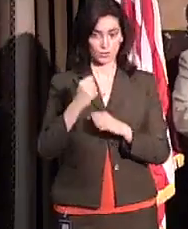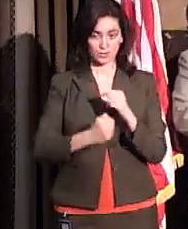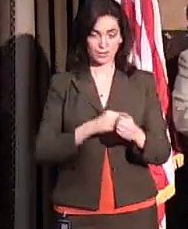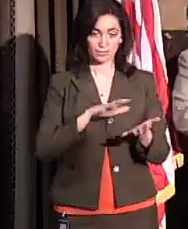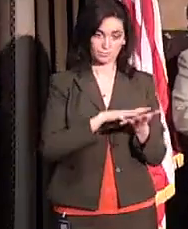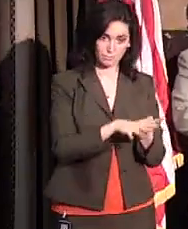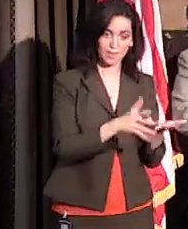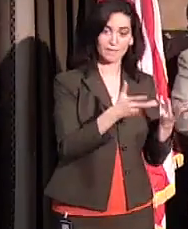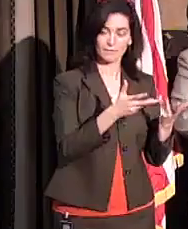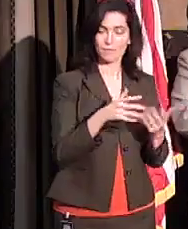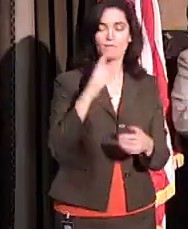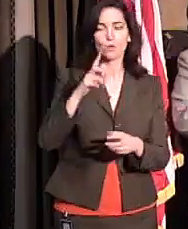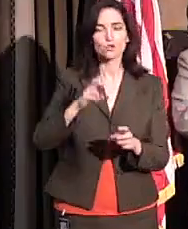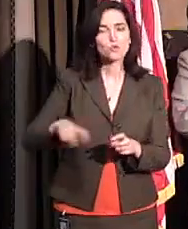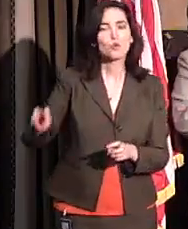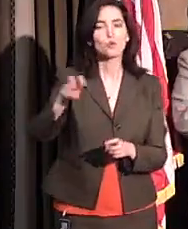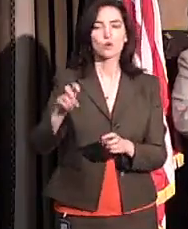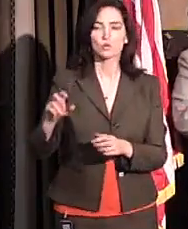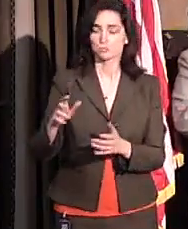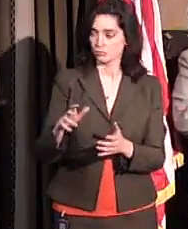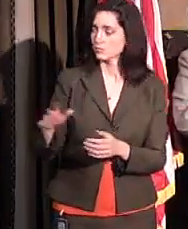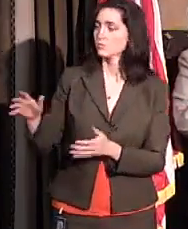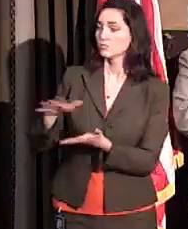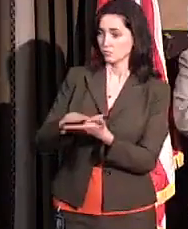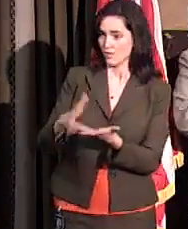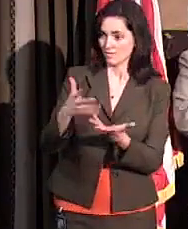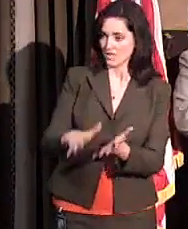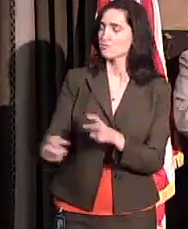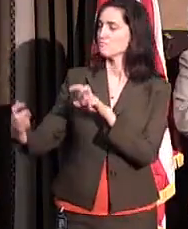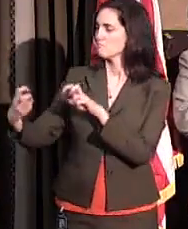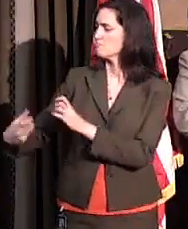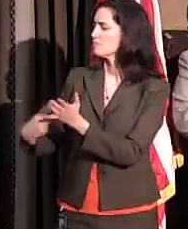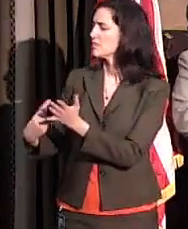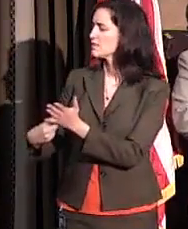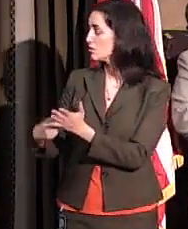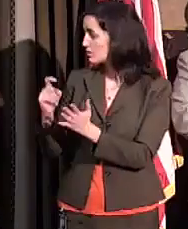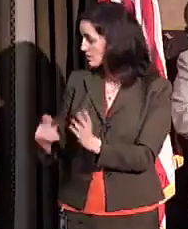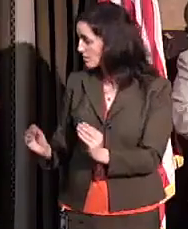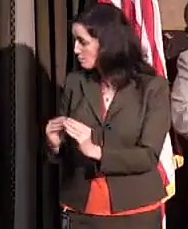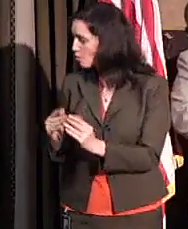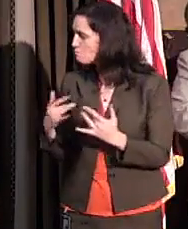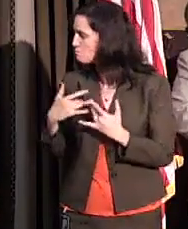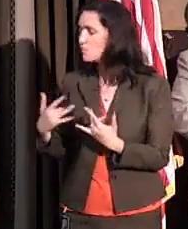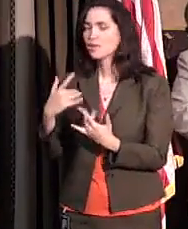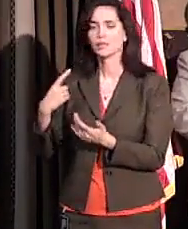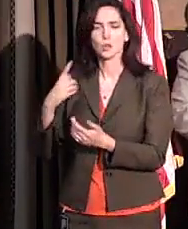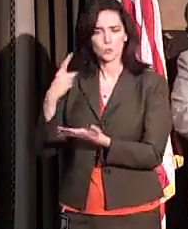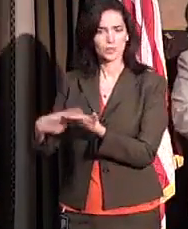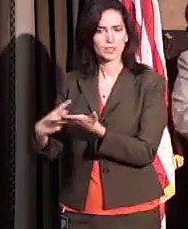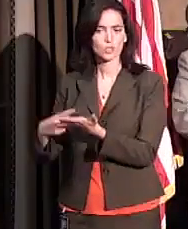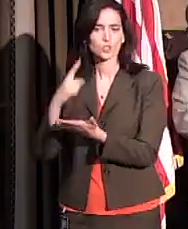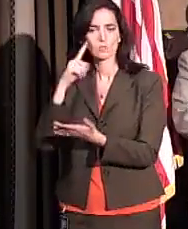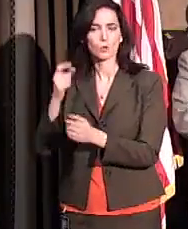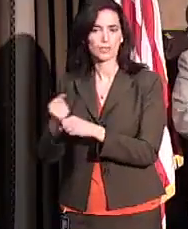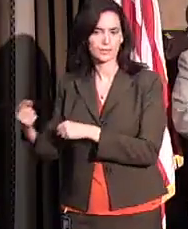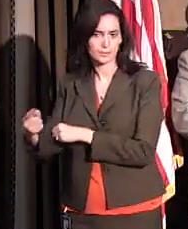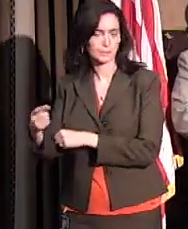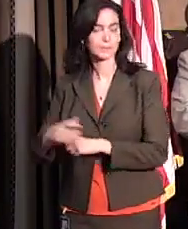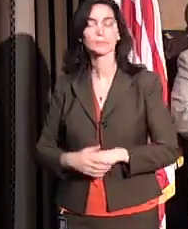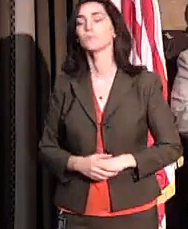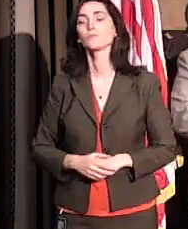funding of tourism and see where we are and whether additional funds for tourism will be necessary next year. Before I